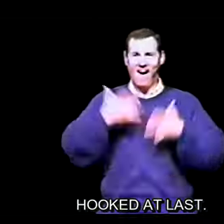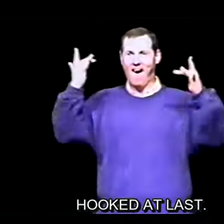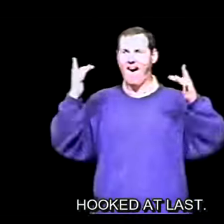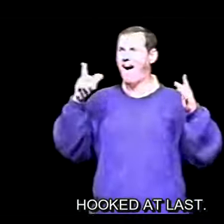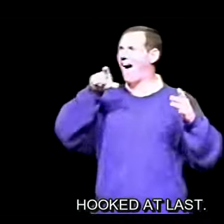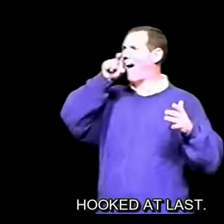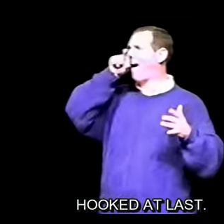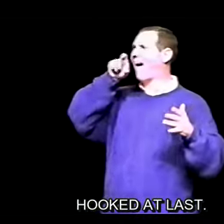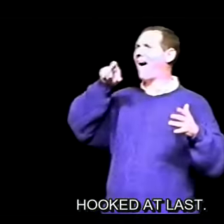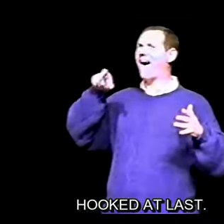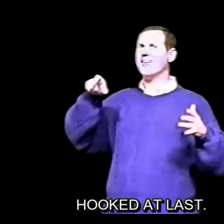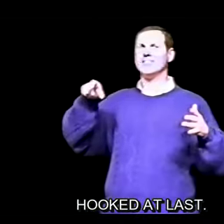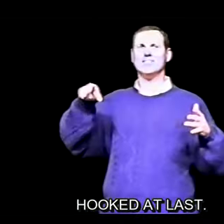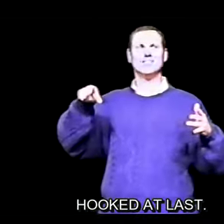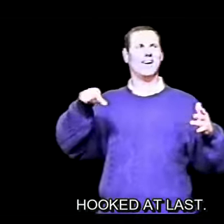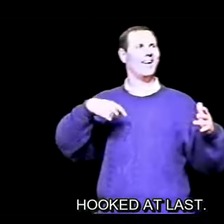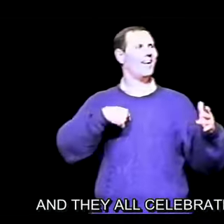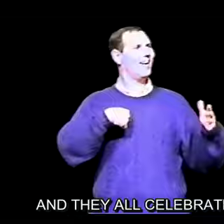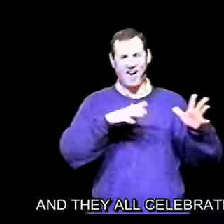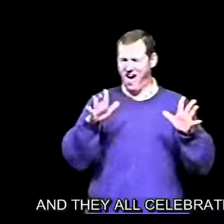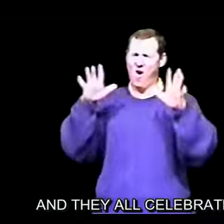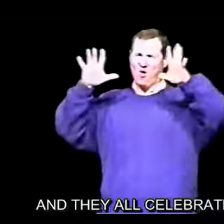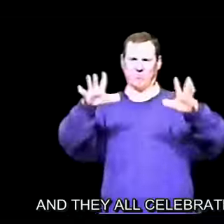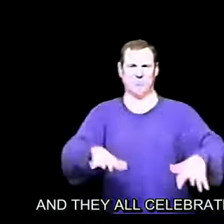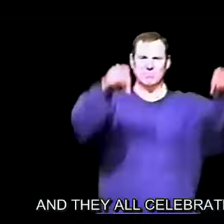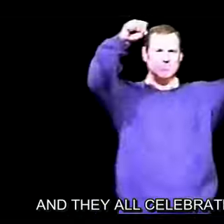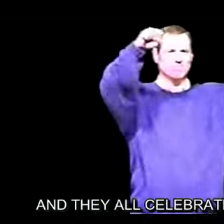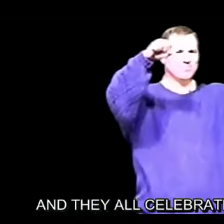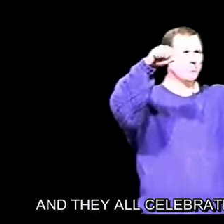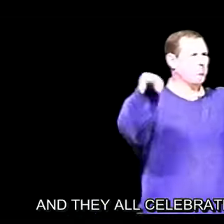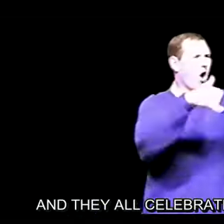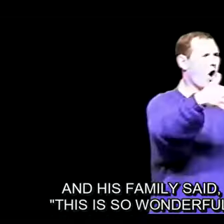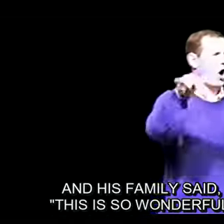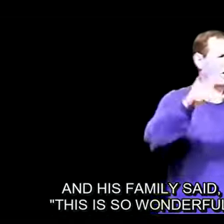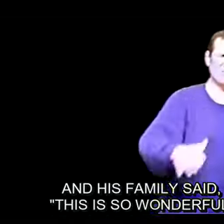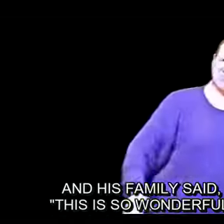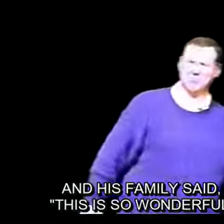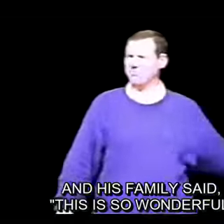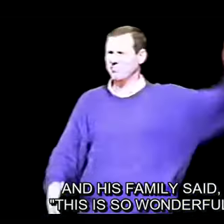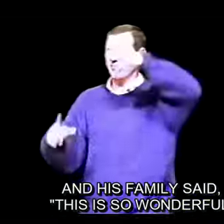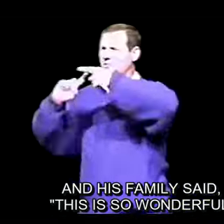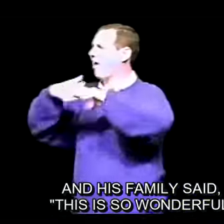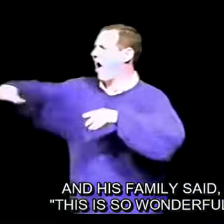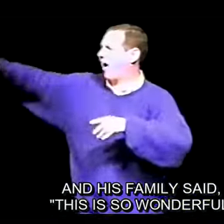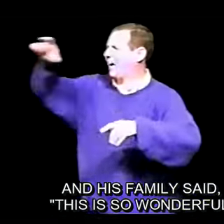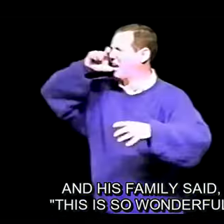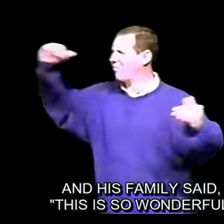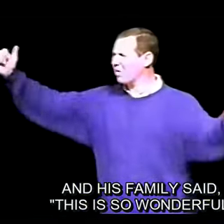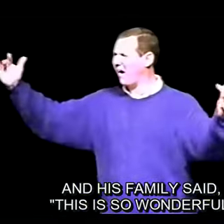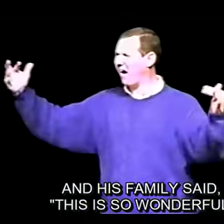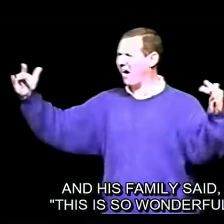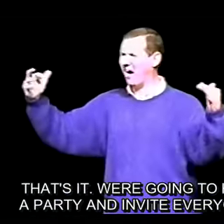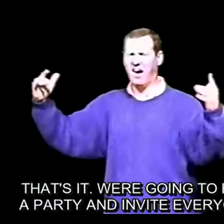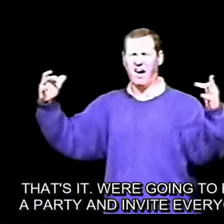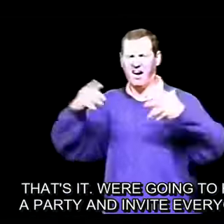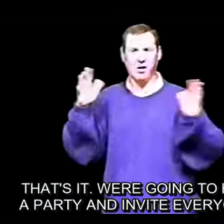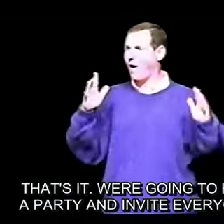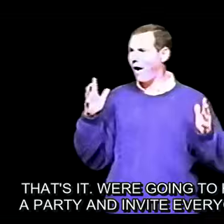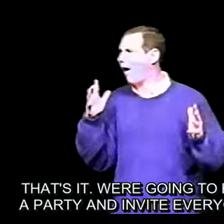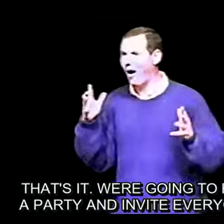last. And they all celebrated, and his family said, this is so wonderful. That's it. We're going to host a party and